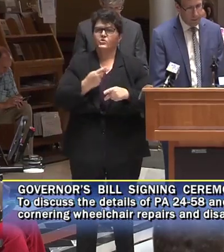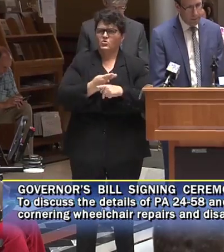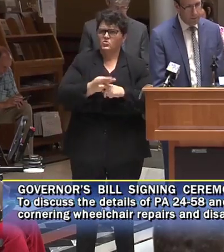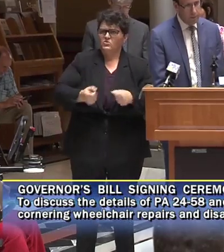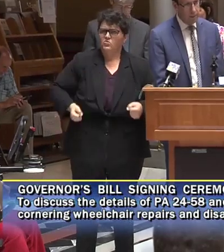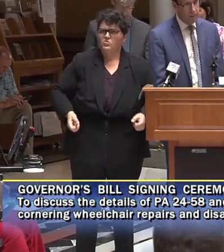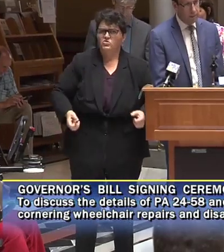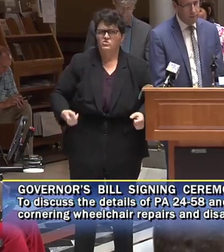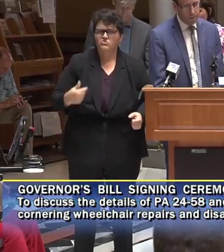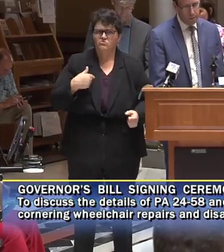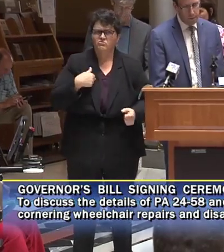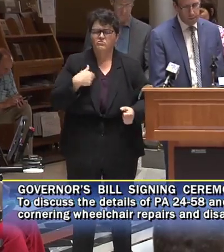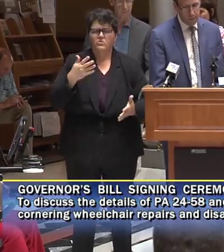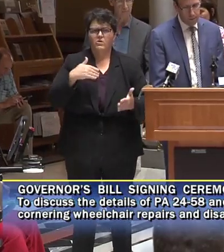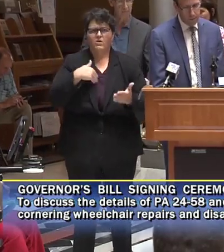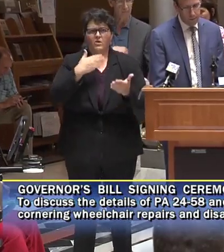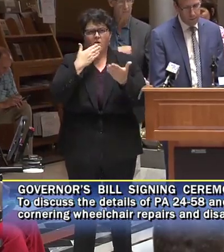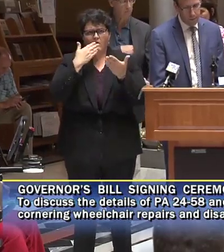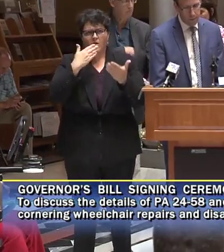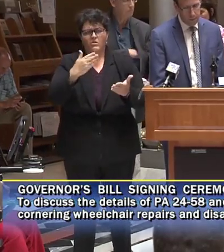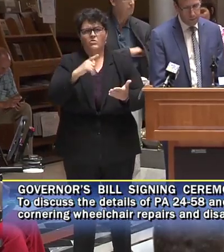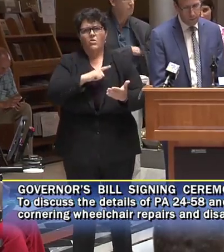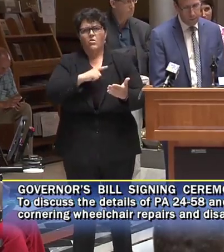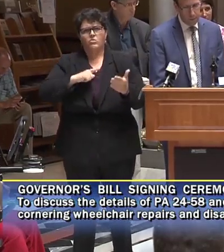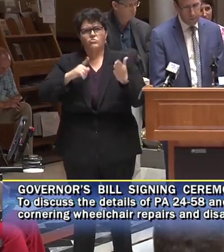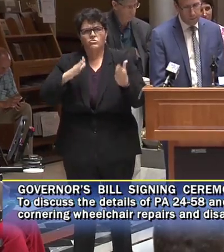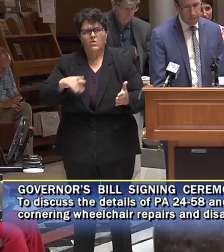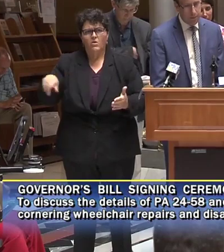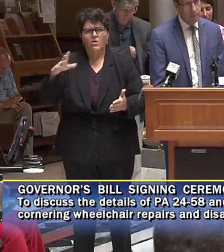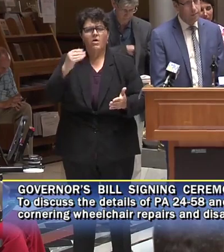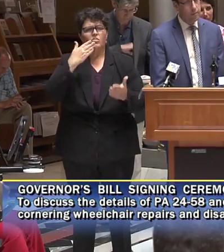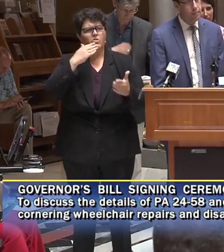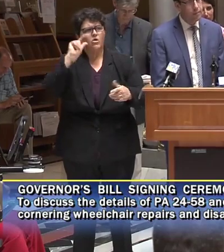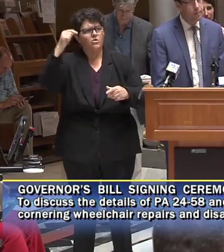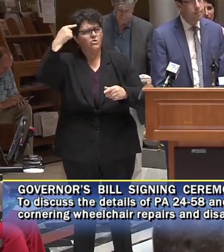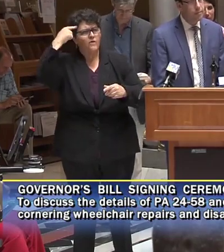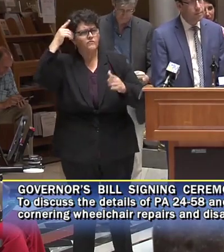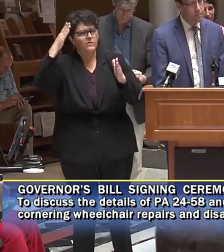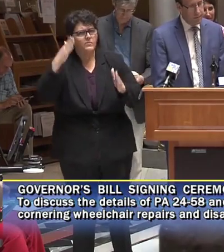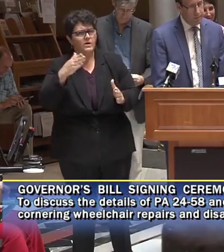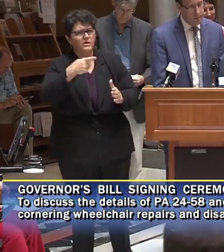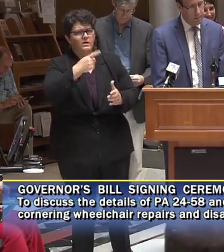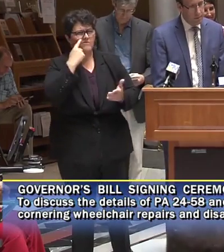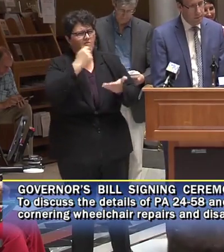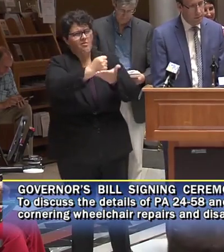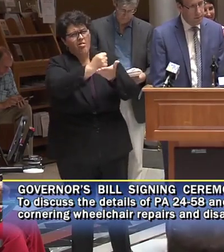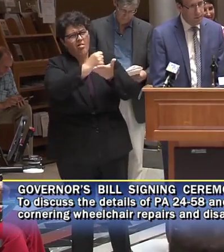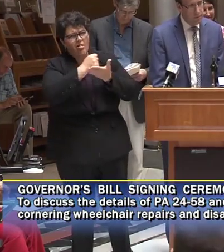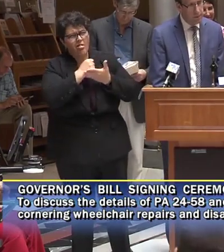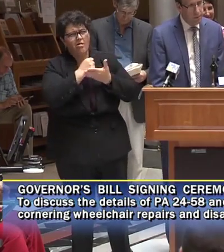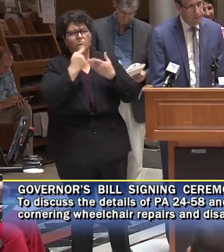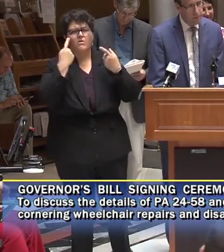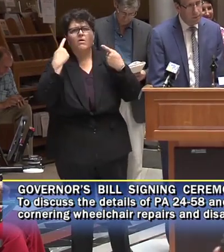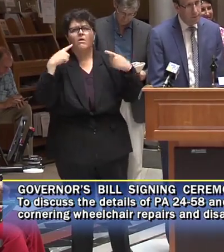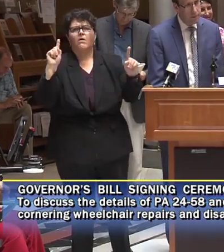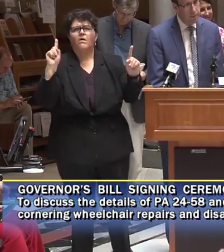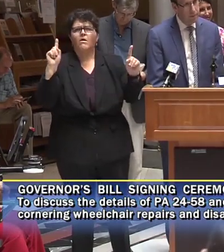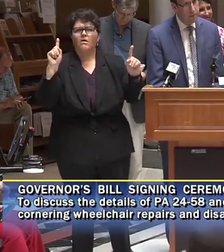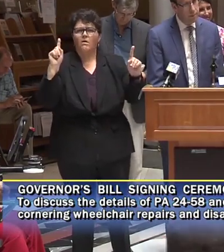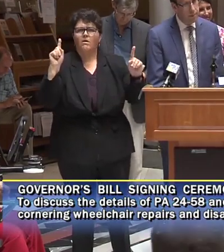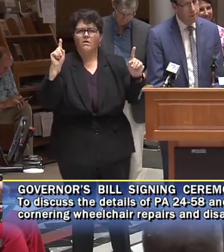to thank the legislature and Governor Lamont for helping us to finally do this.